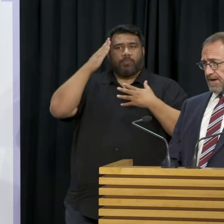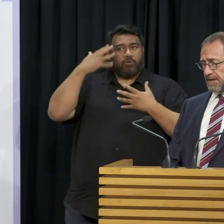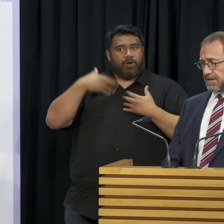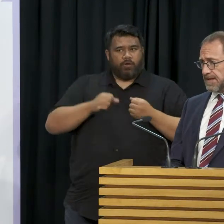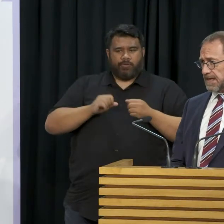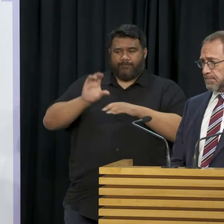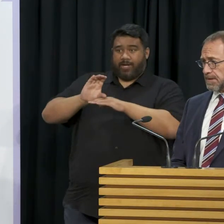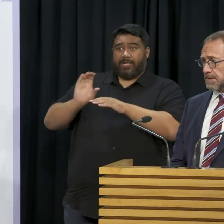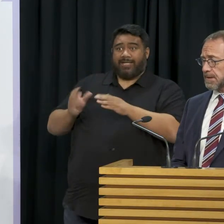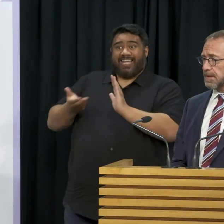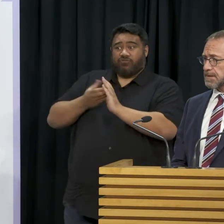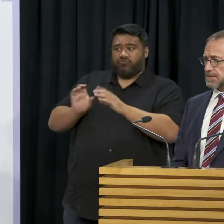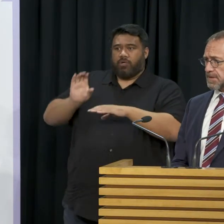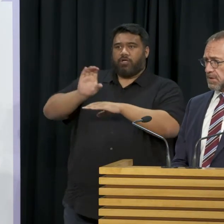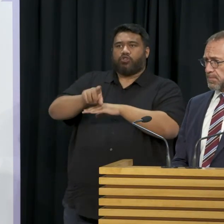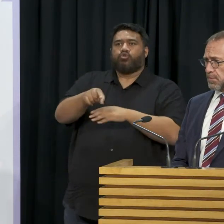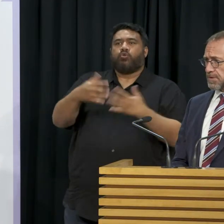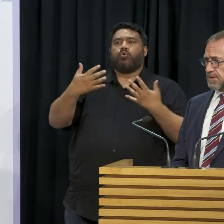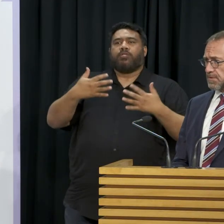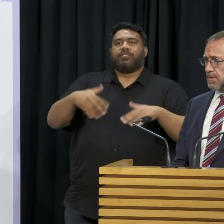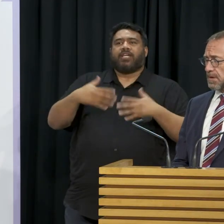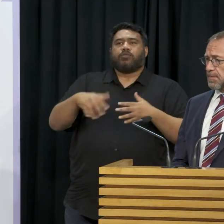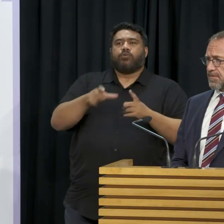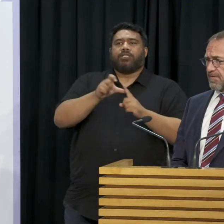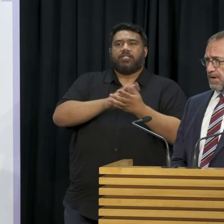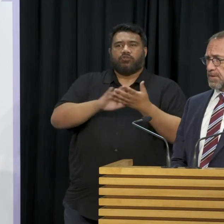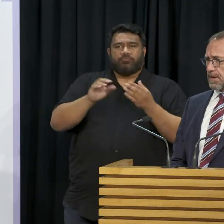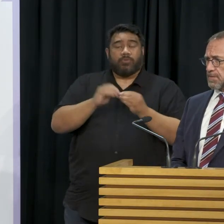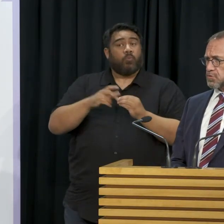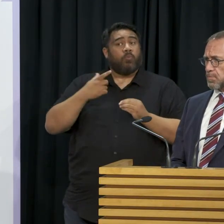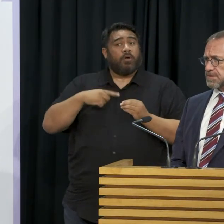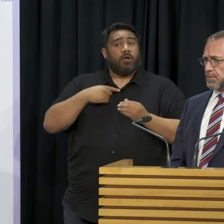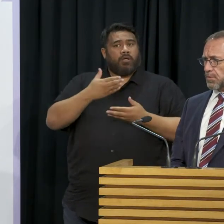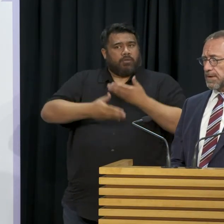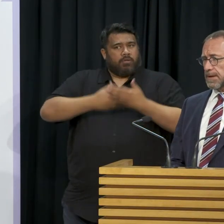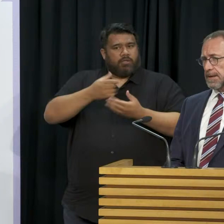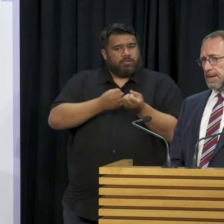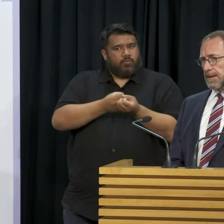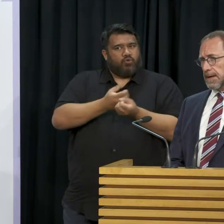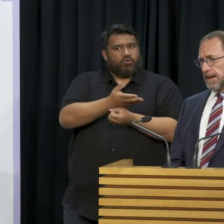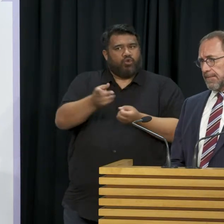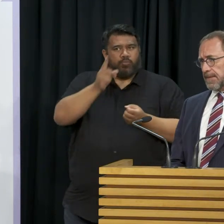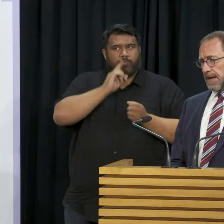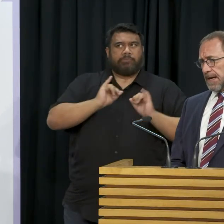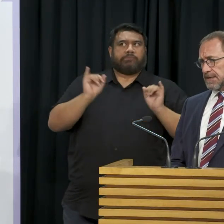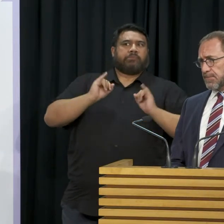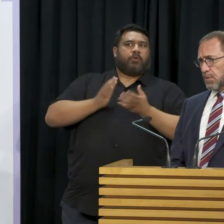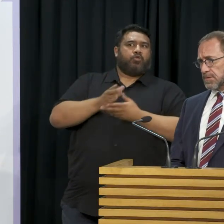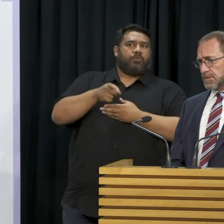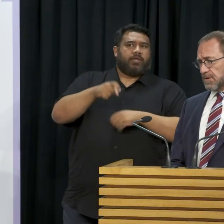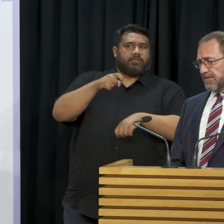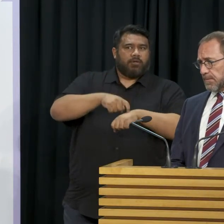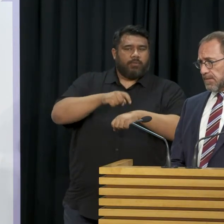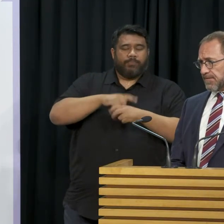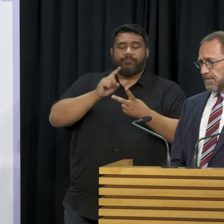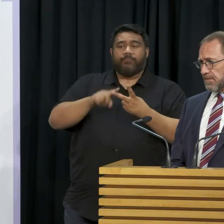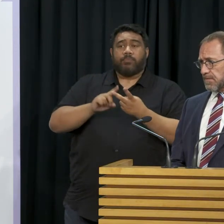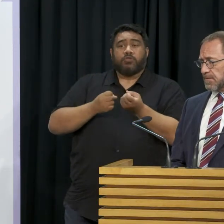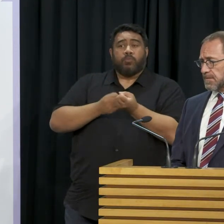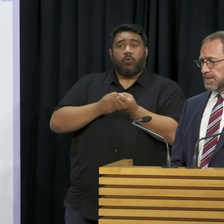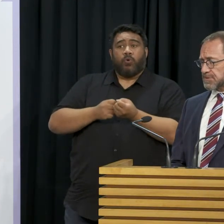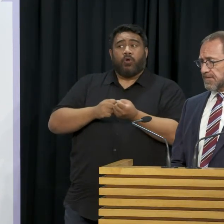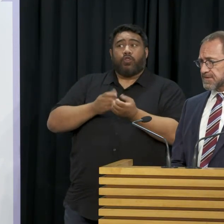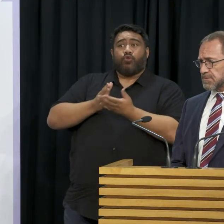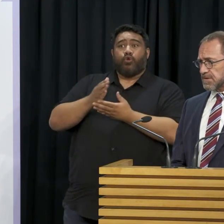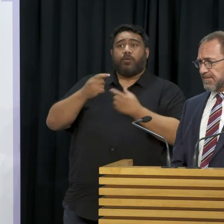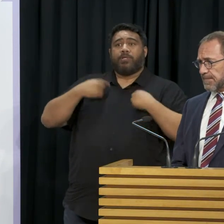was provided to the Canterbury District Health Board to provide ongoing trauma support, and support was also available through